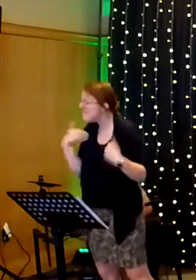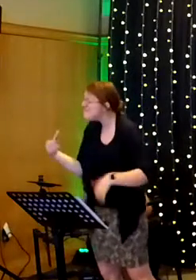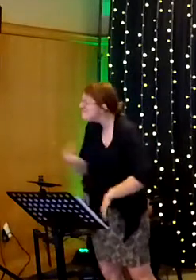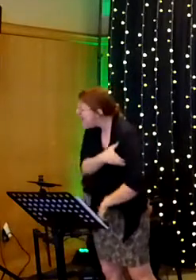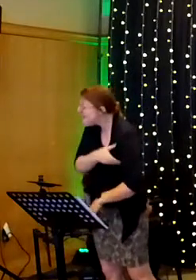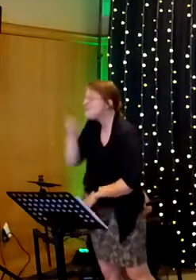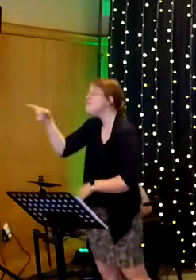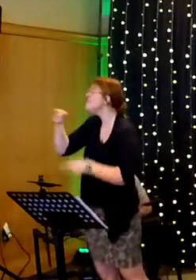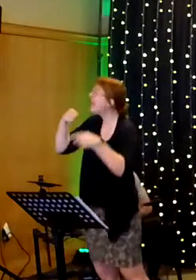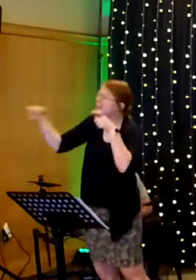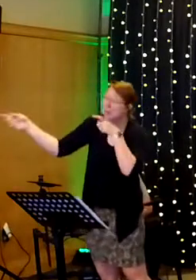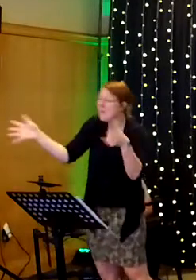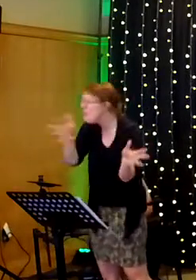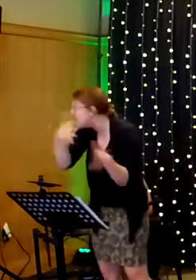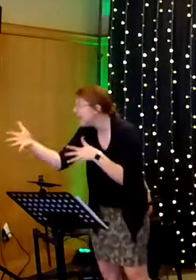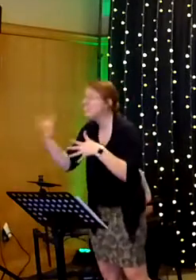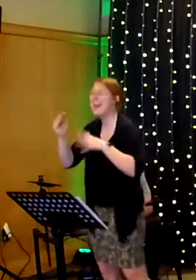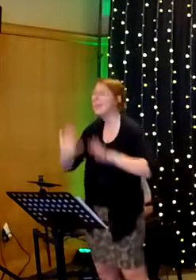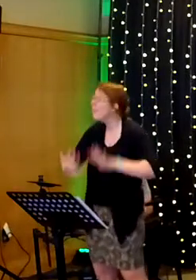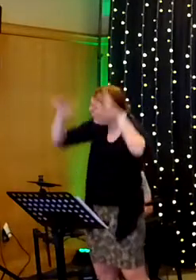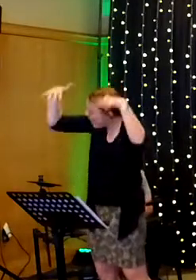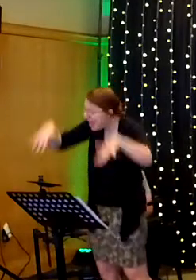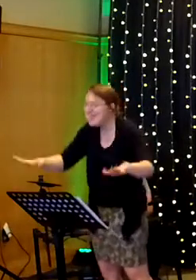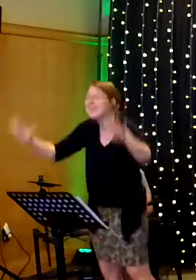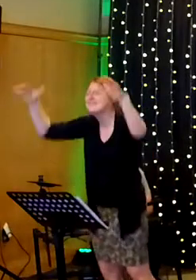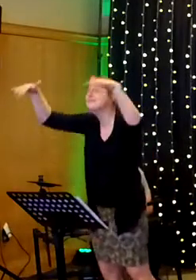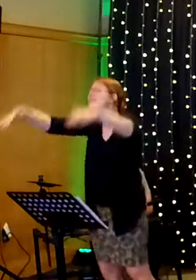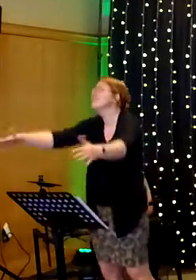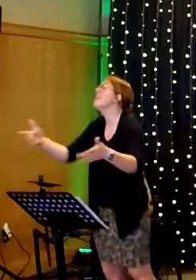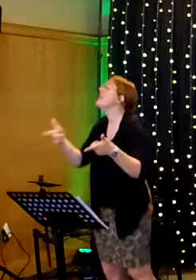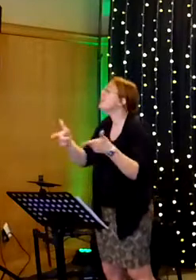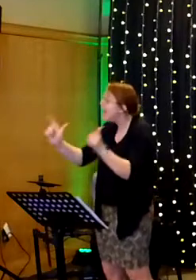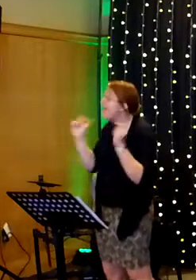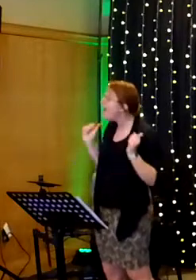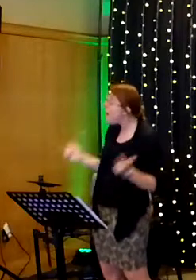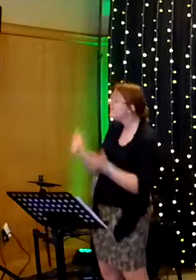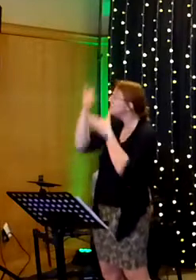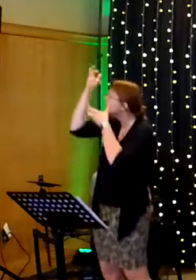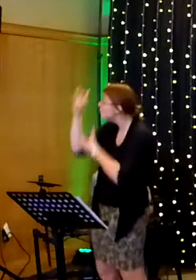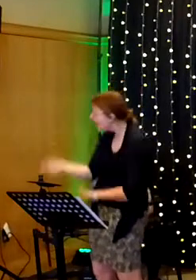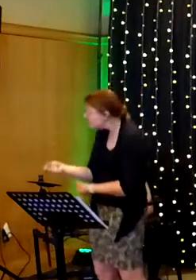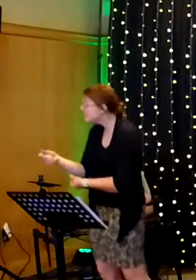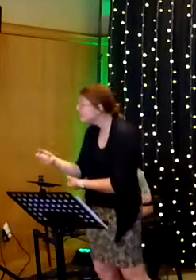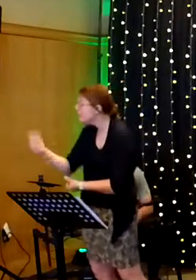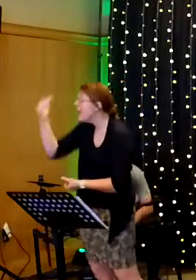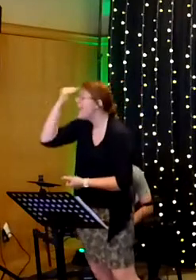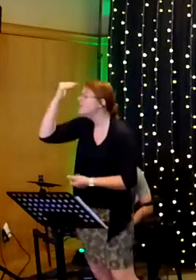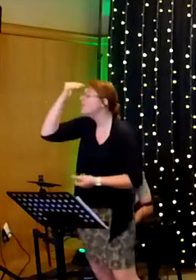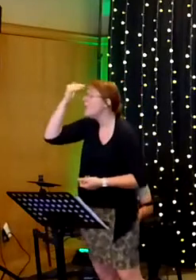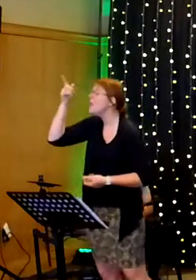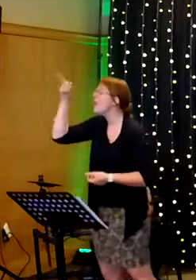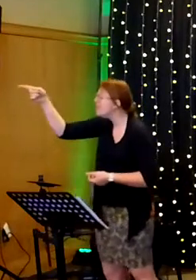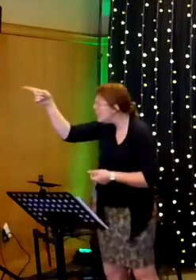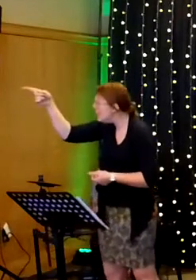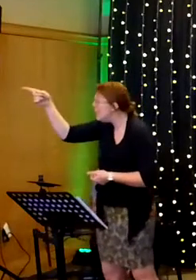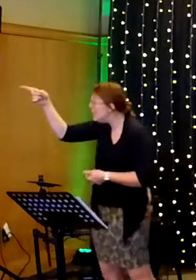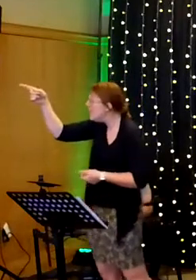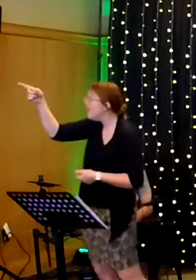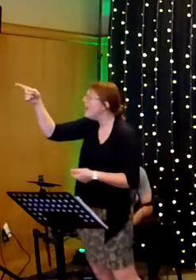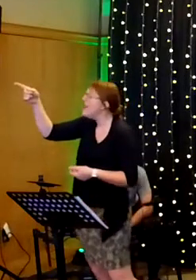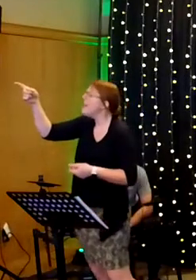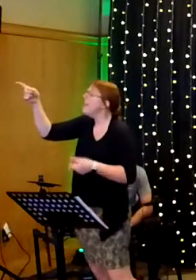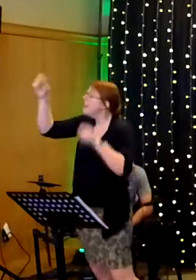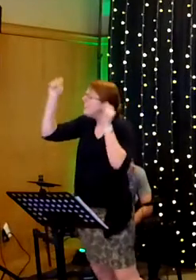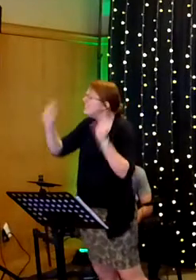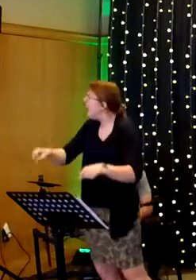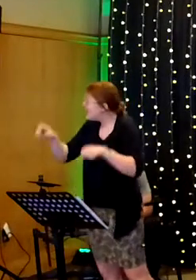and the waves. Lord God, allow us to trust in you. Allow us to know that your best is your best. In